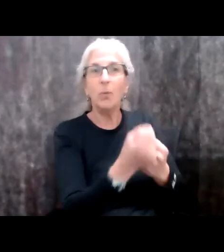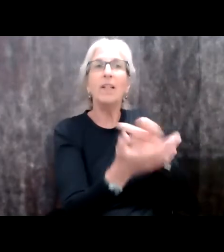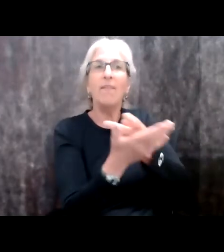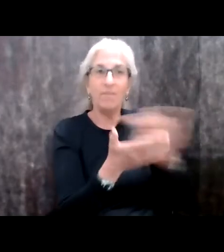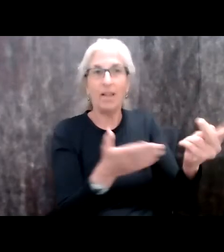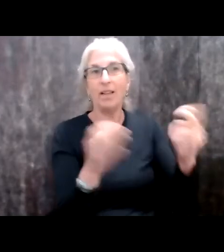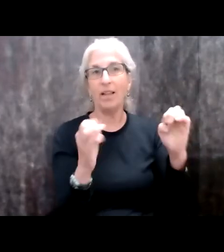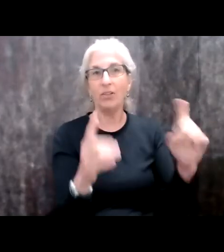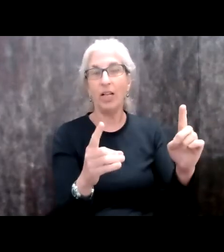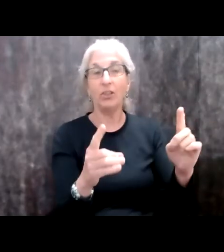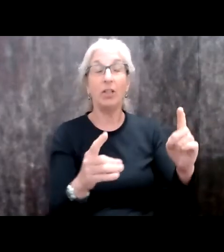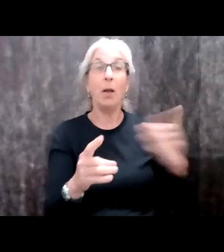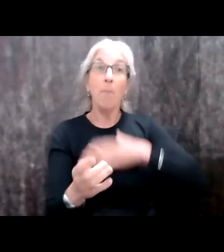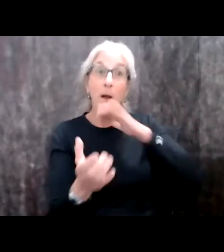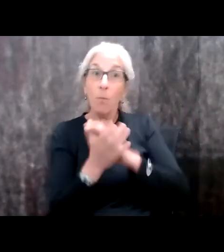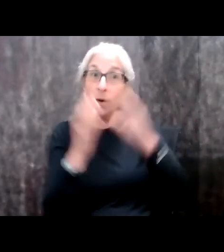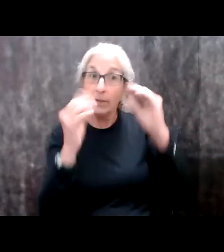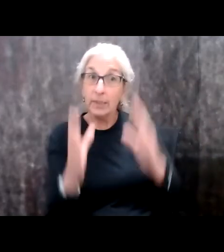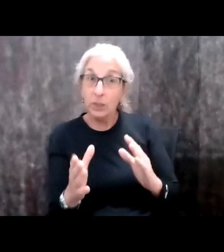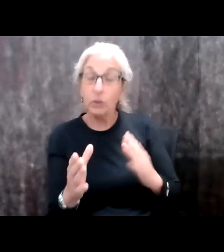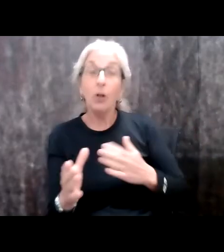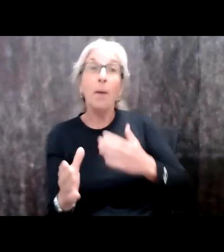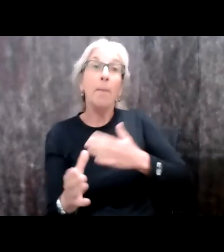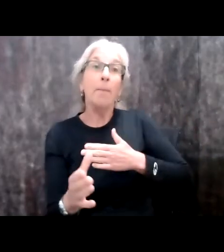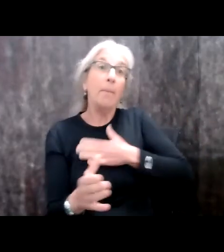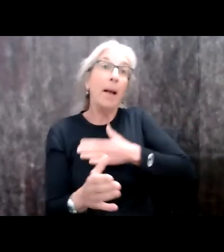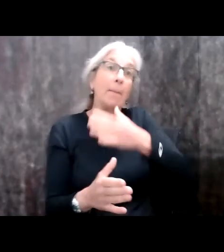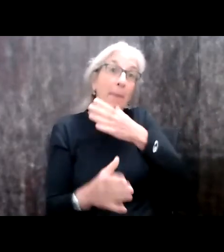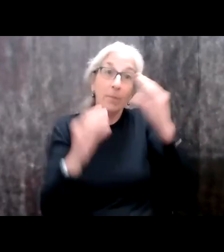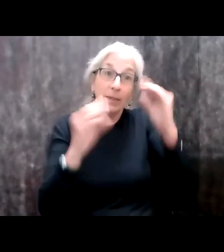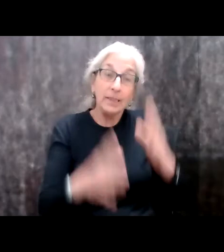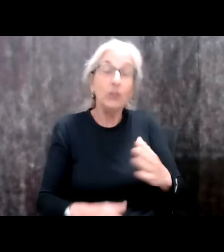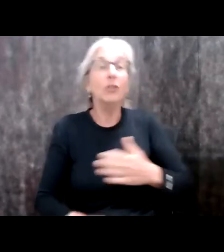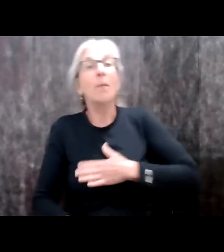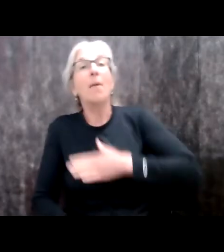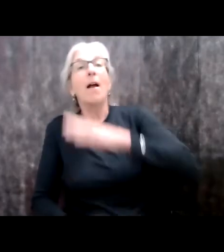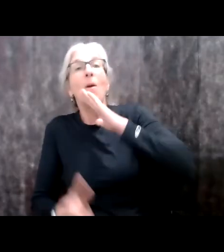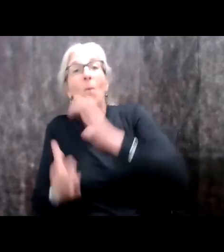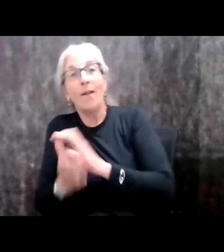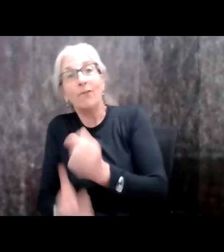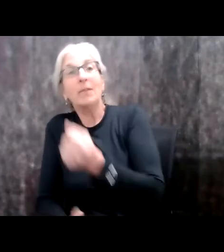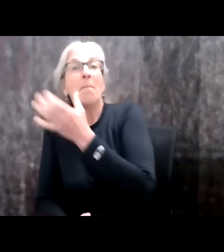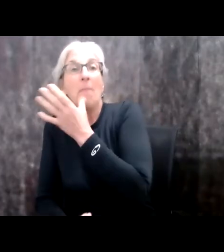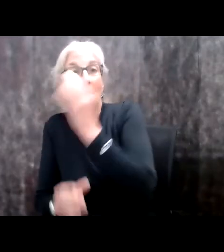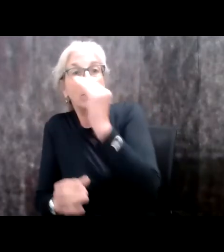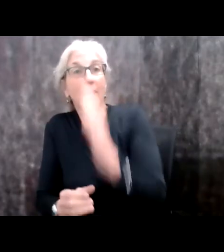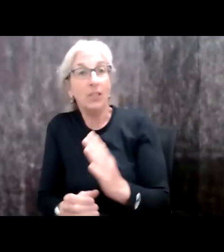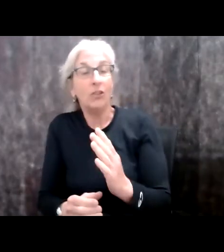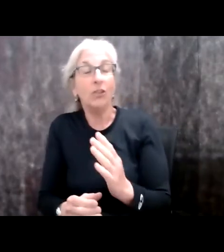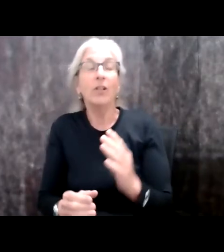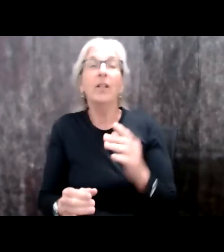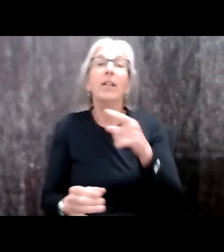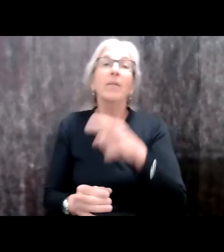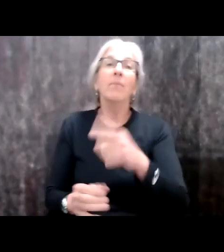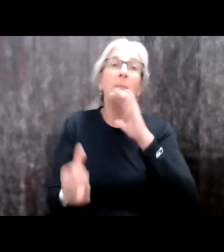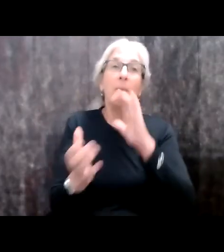mom was a teacher. Her mom was a teacher. My wife took a job as a kindergarten teacher, was fired from that job. Well, not fired. She was